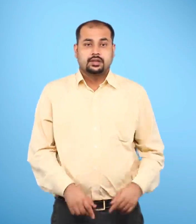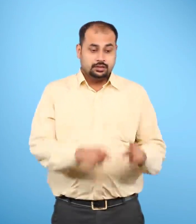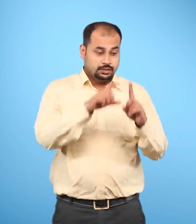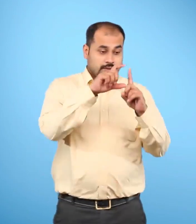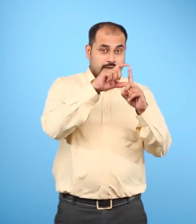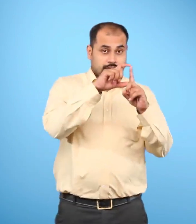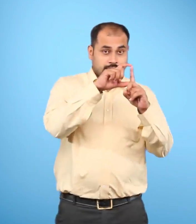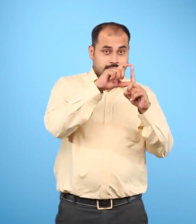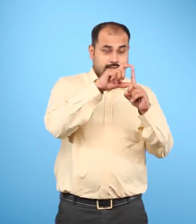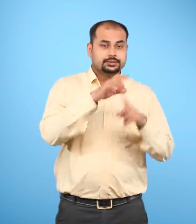Part D.